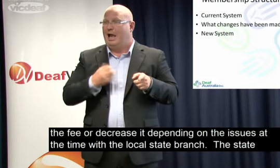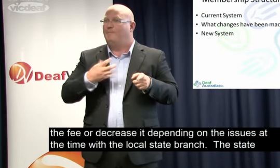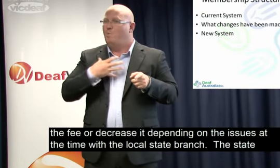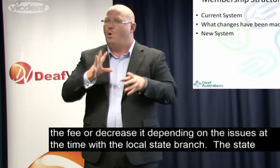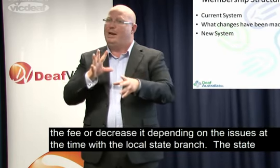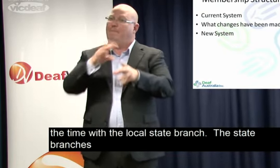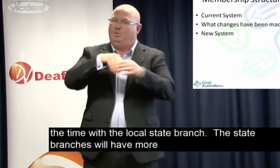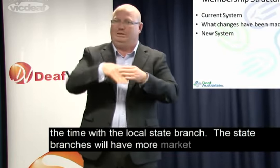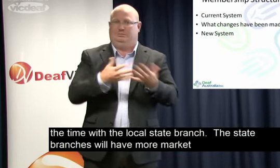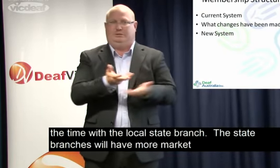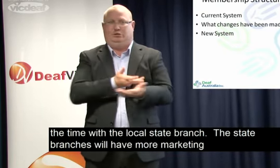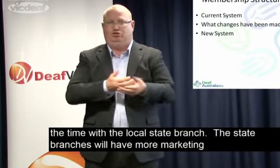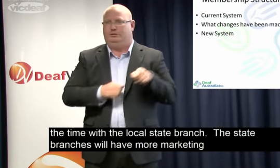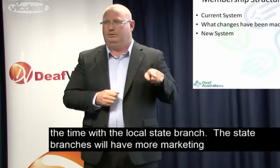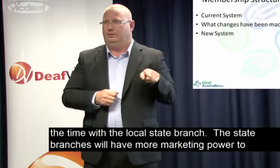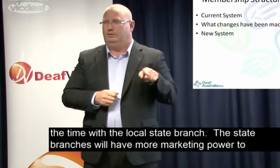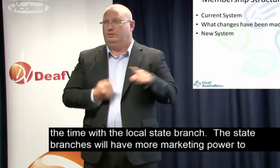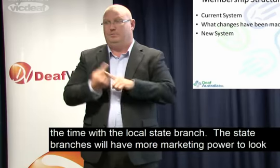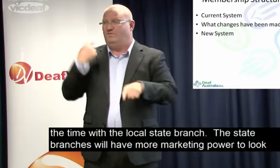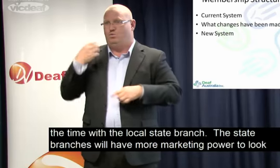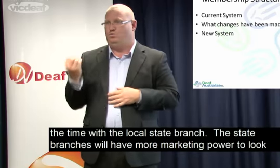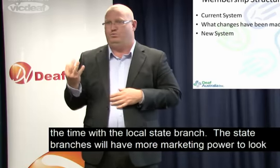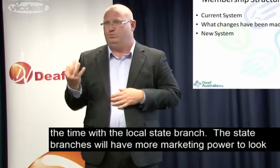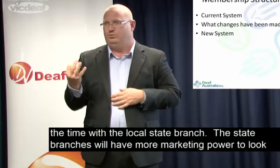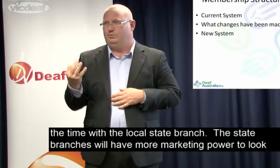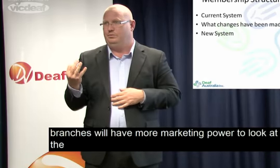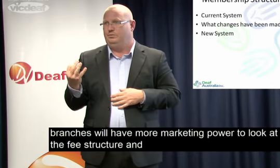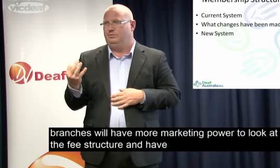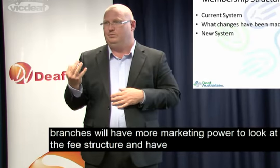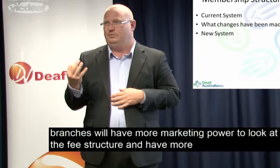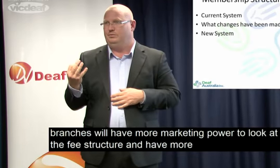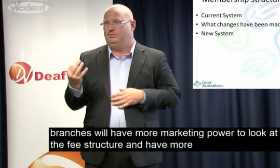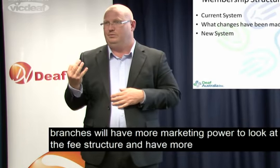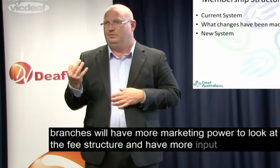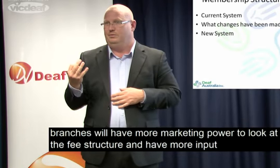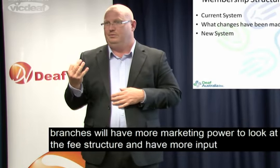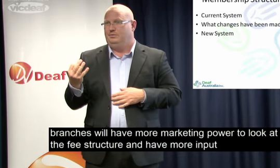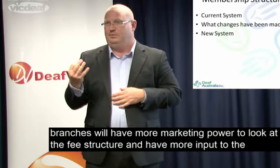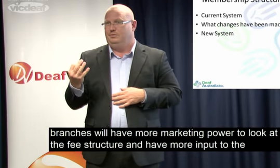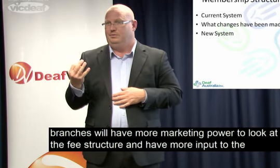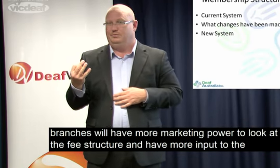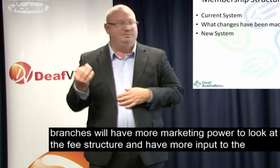the fee structure and have more input to the discussions around that, whereas previously they didn't have much of a say at